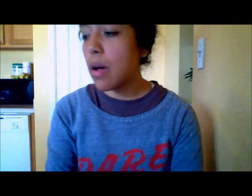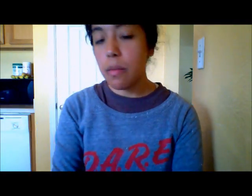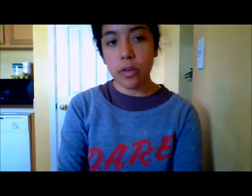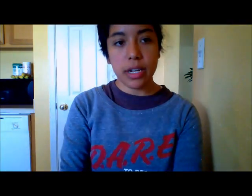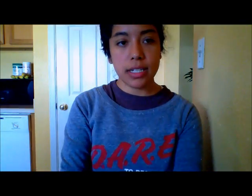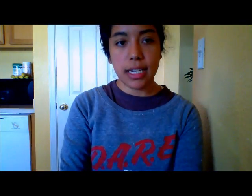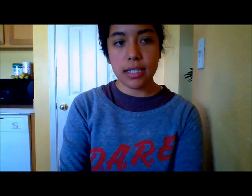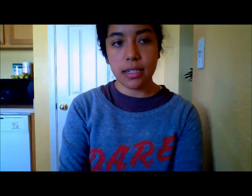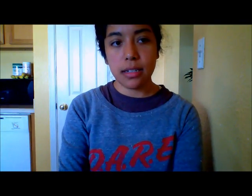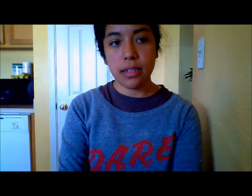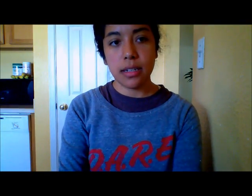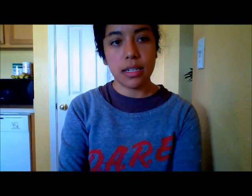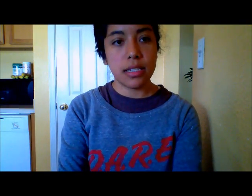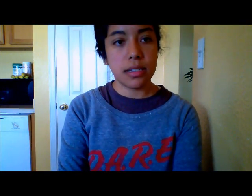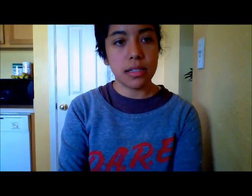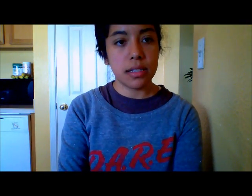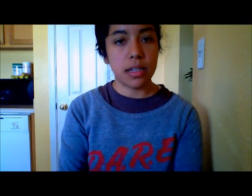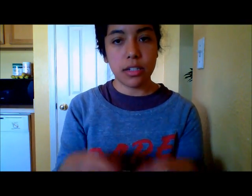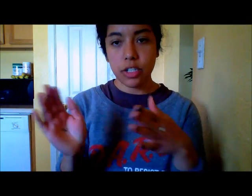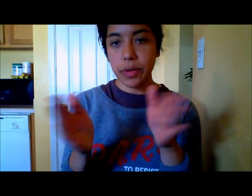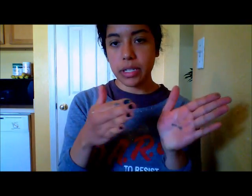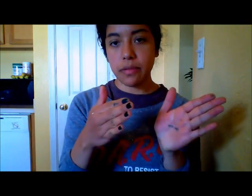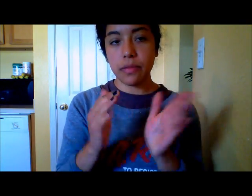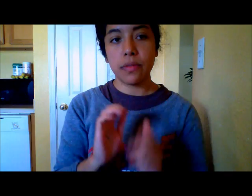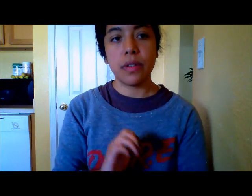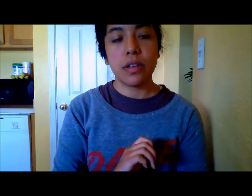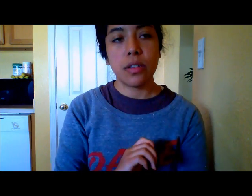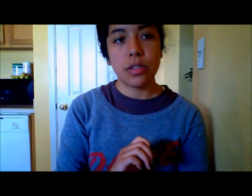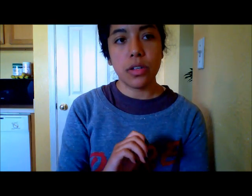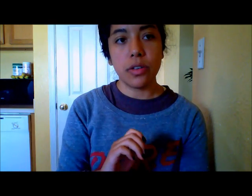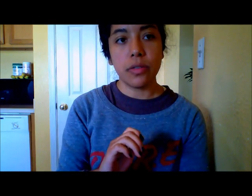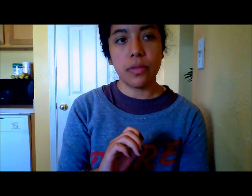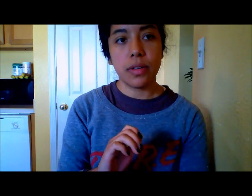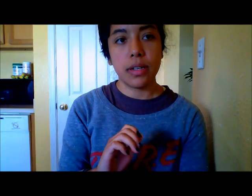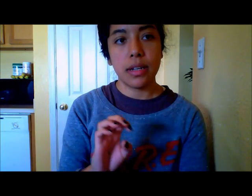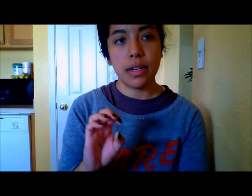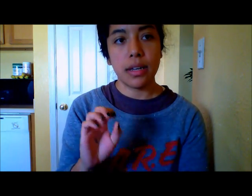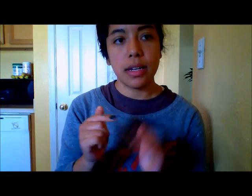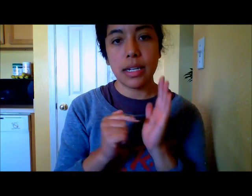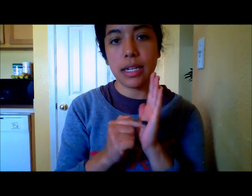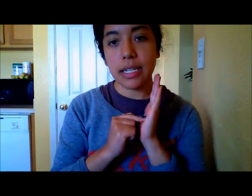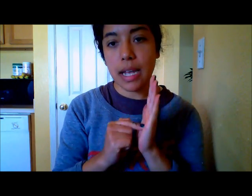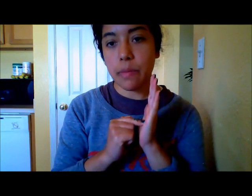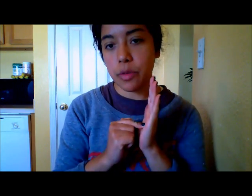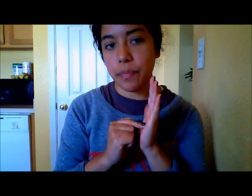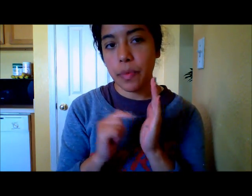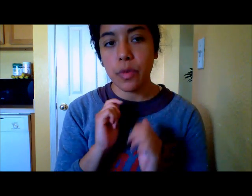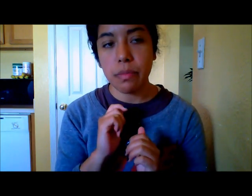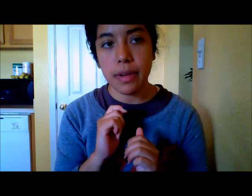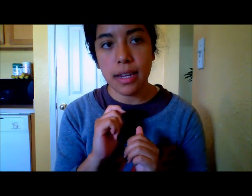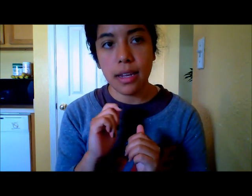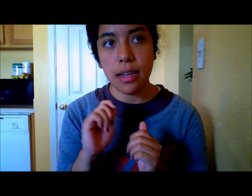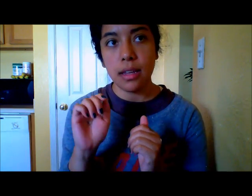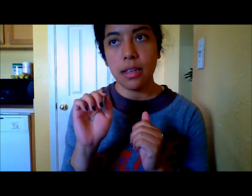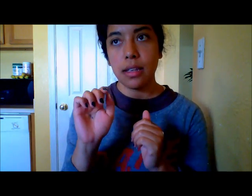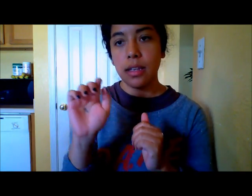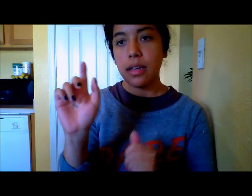Palm orientation is directive. So an example would be